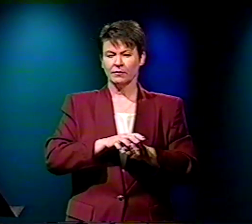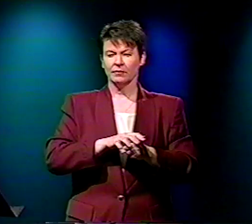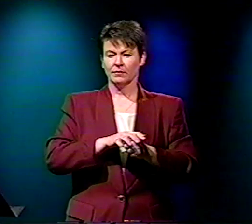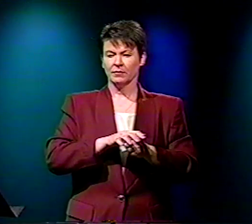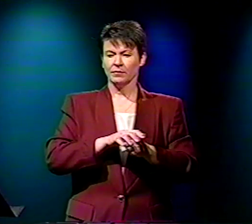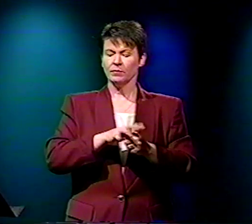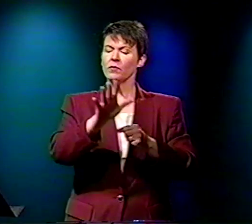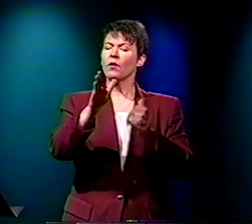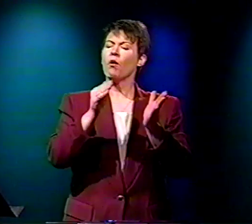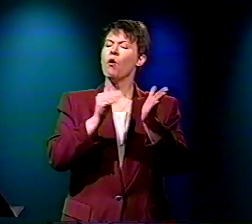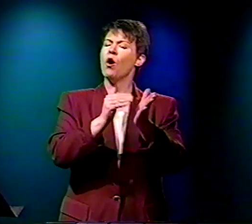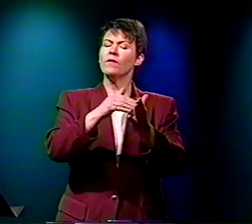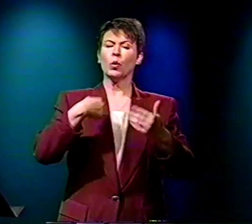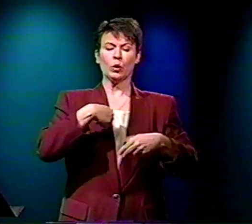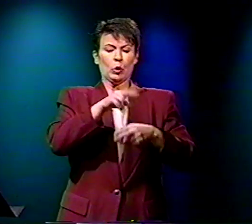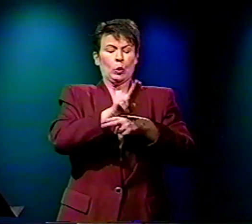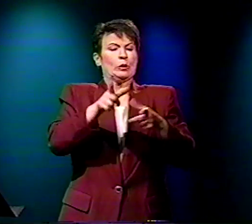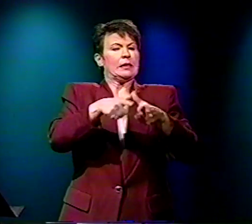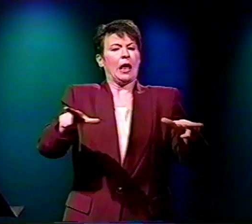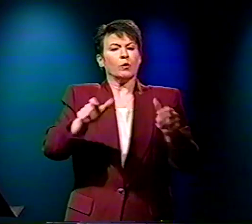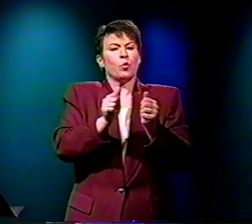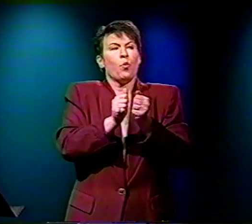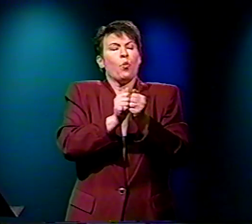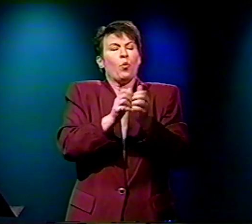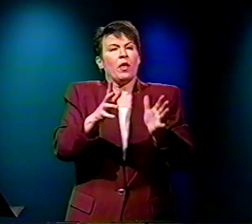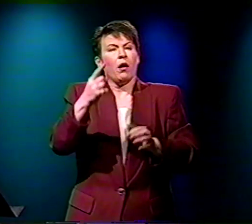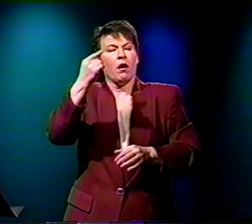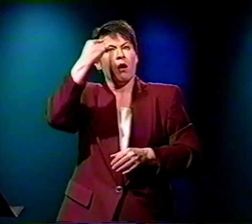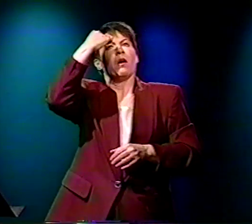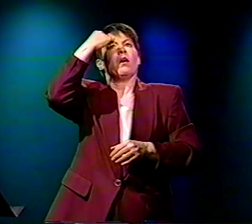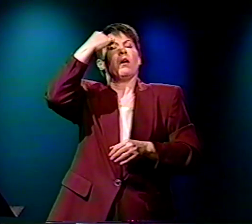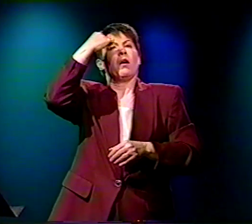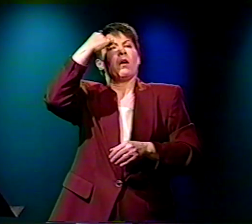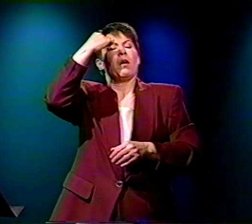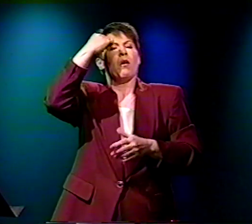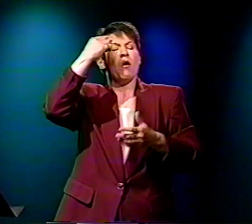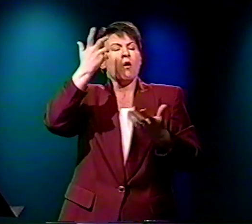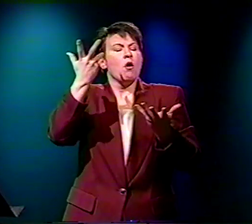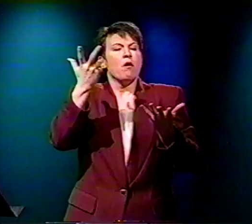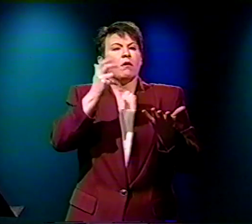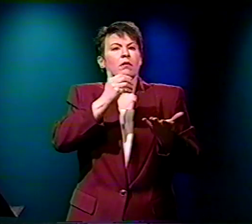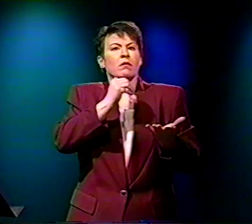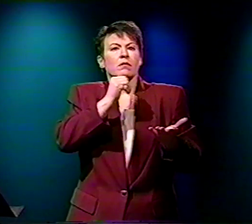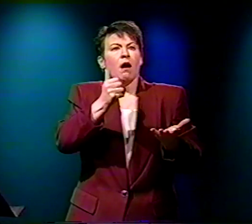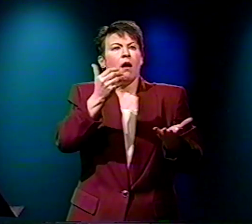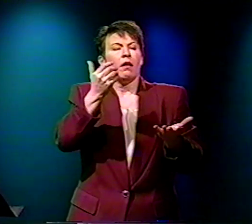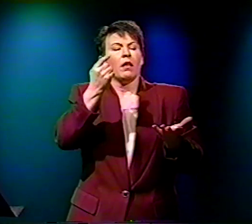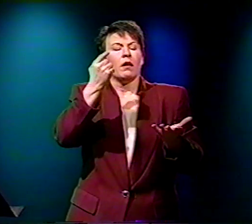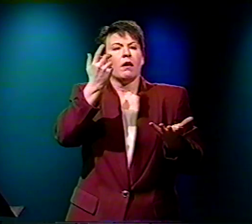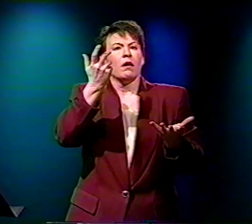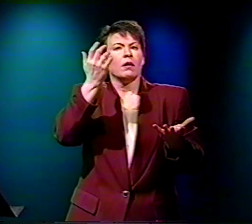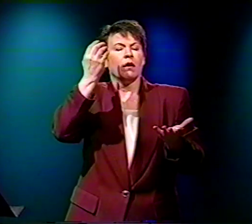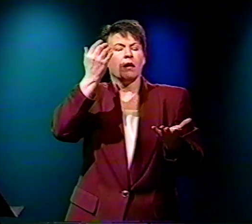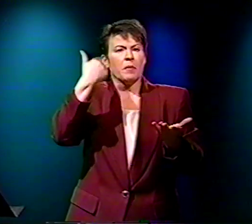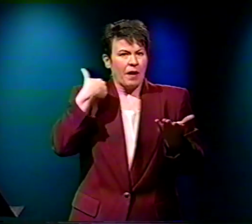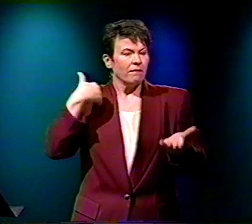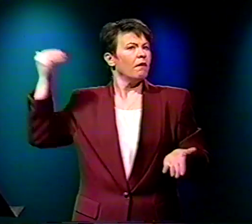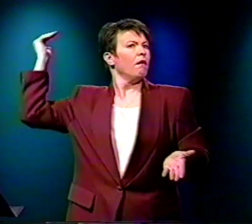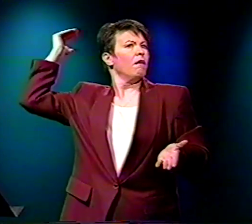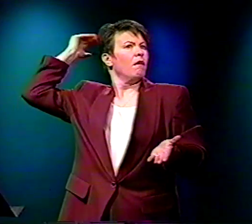how language affects oppression. Oftentimes we use language without even thinking. I mean,